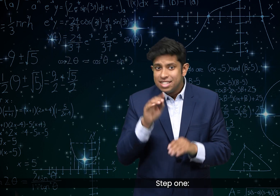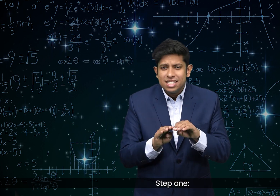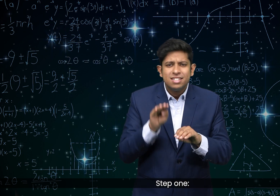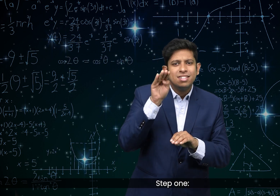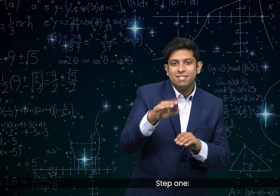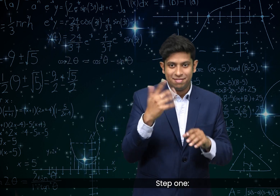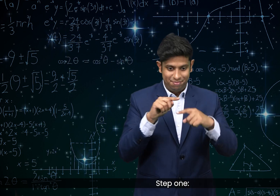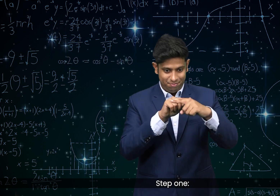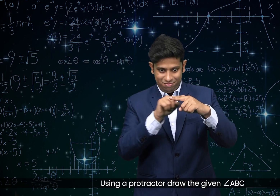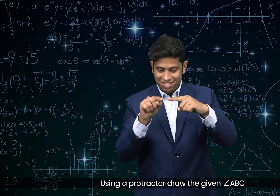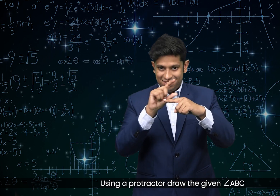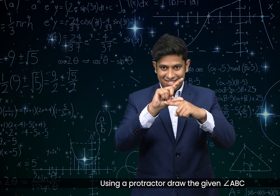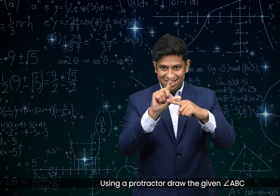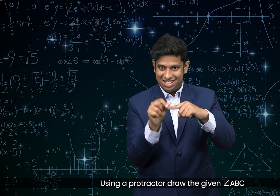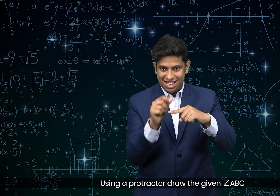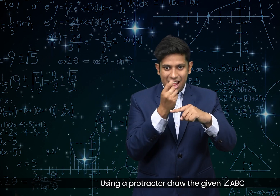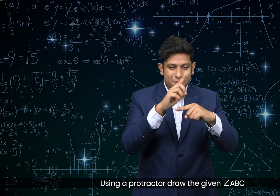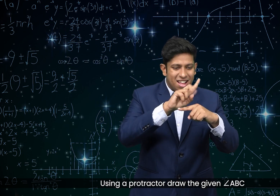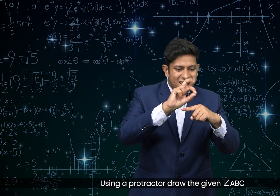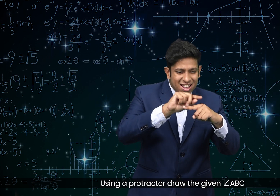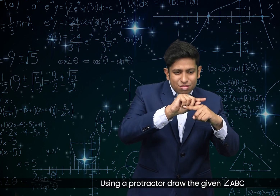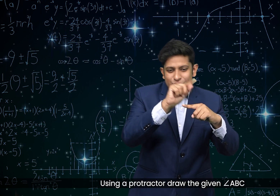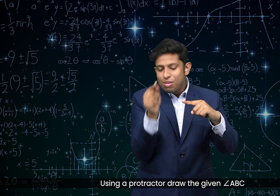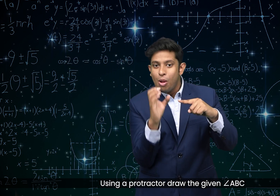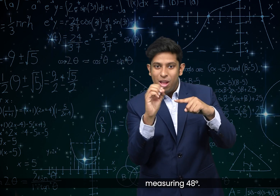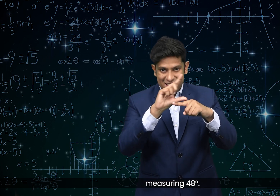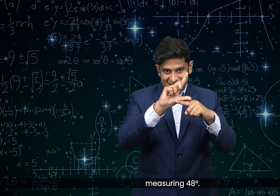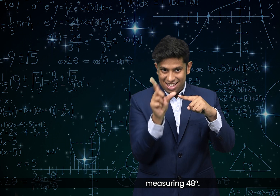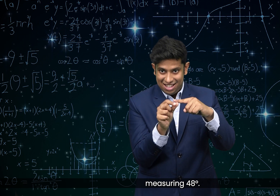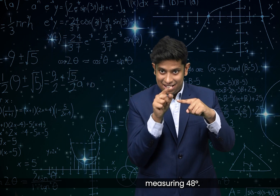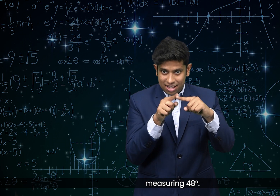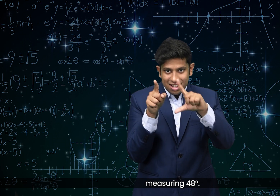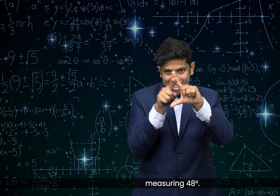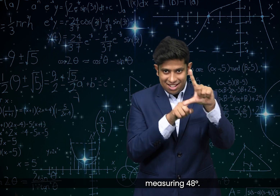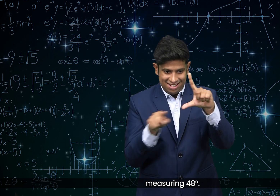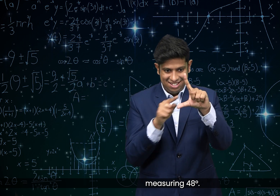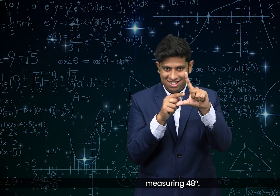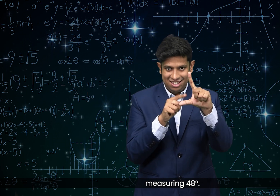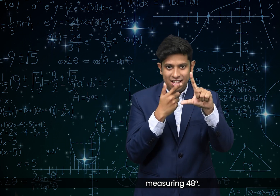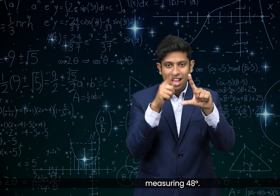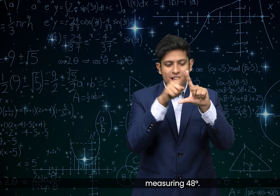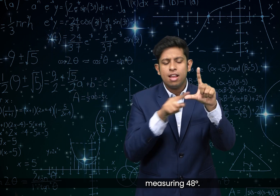Step 1. Using a protractor, draw the given angle ABC measuring 48 degrees.